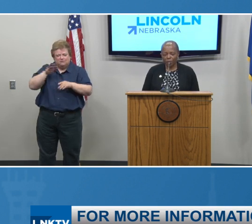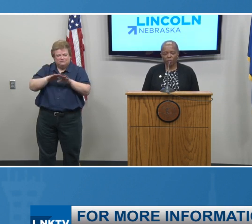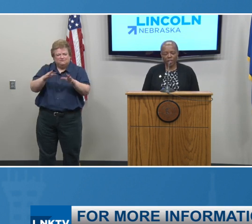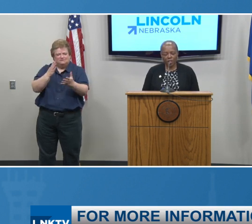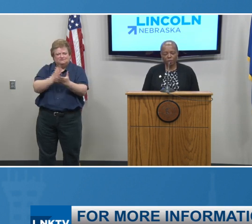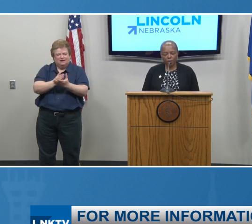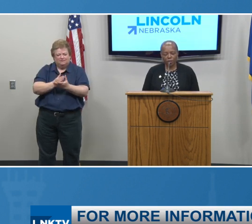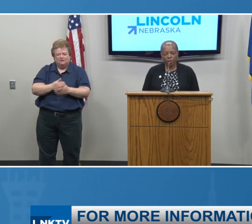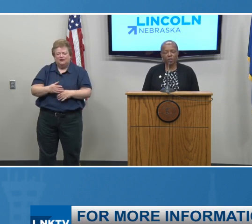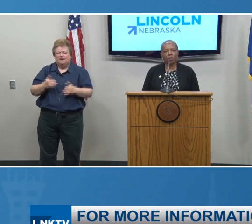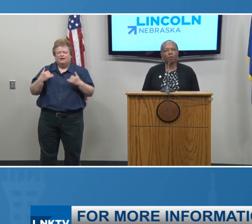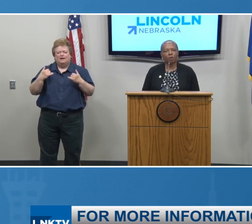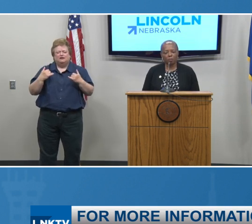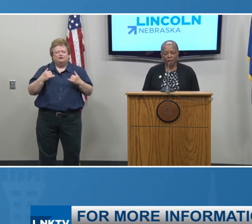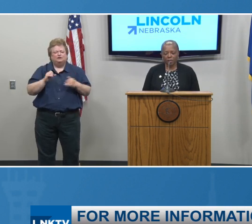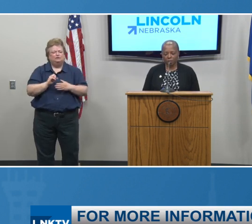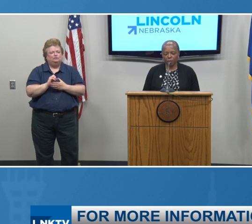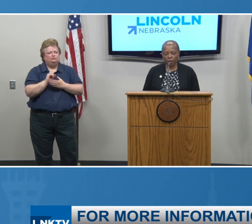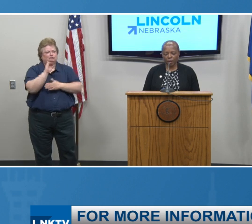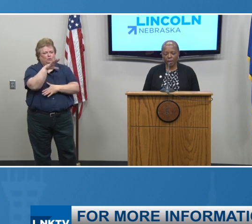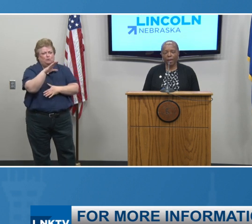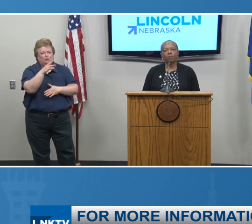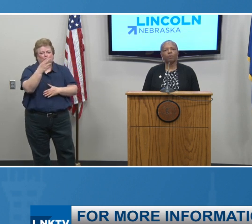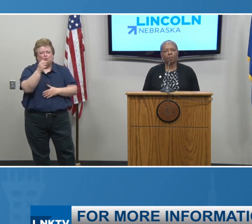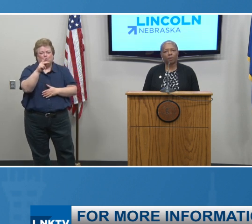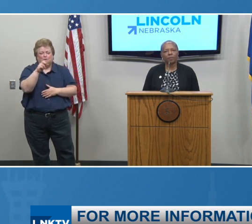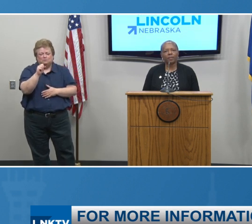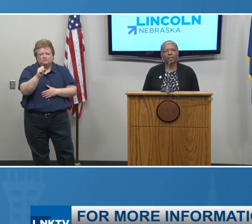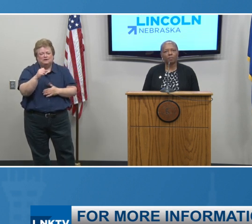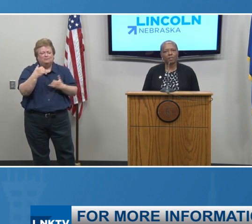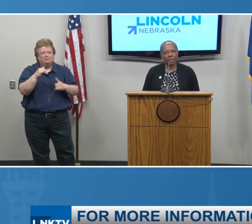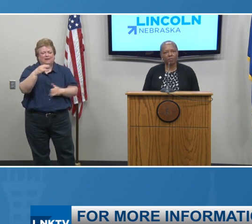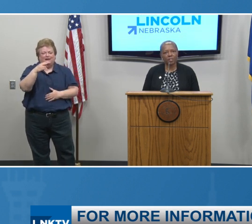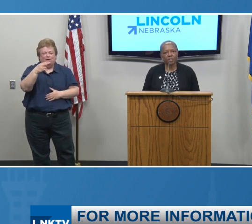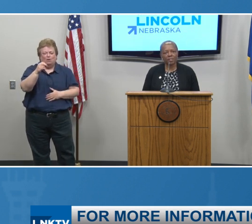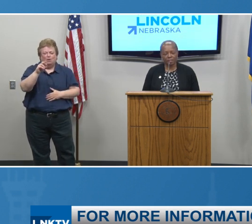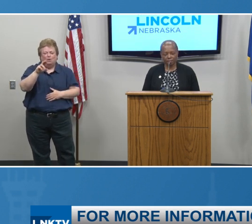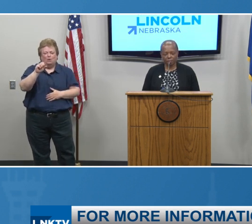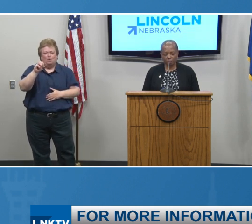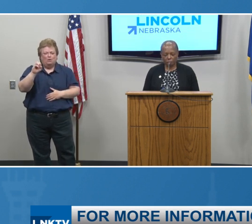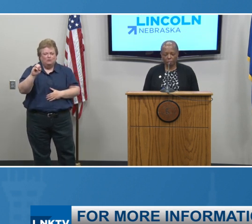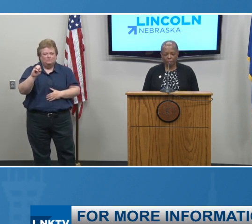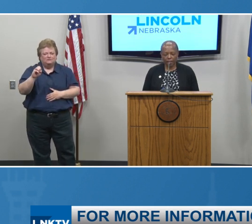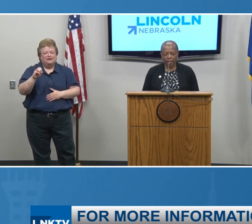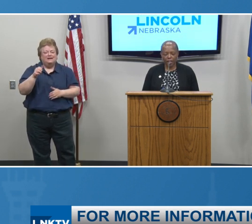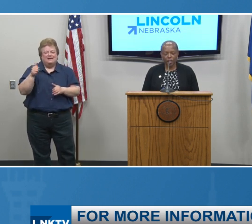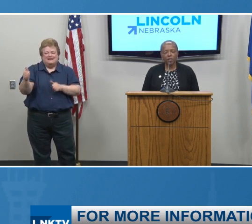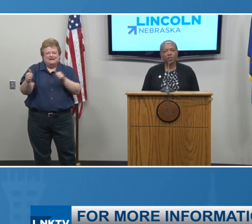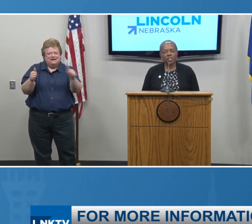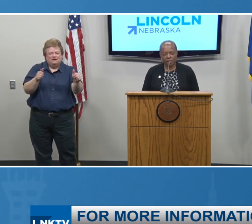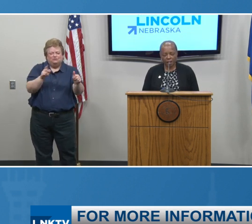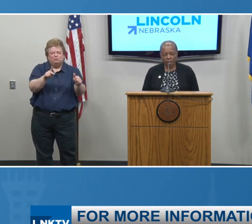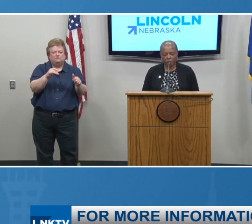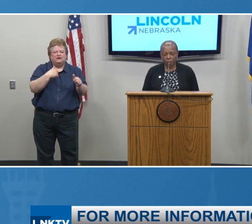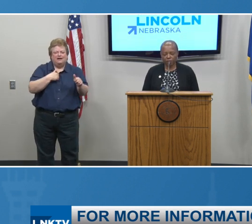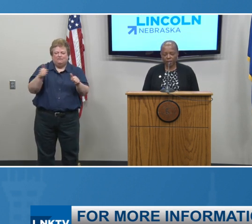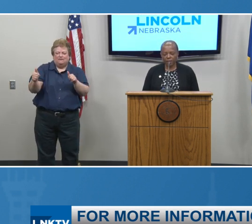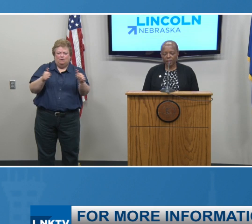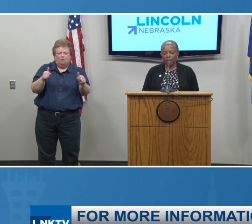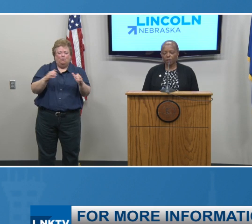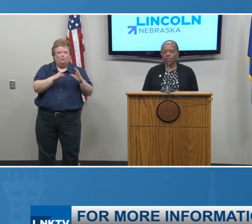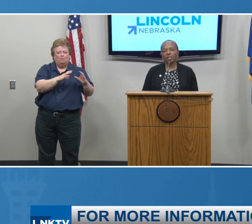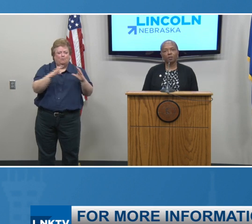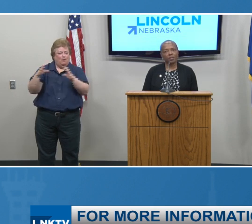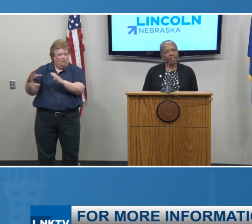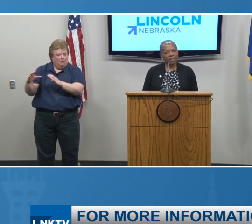horse, with each person using their own basketball, and remember, keep a safe distance. Use this time to